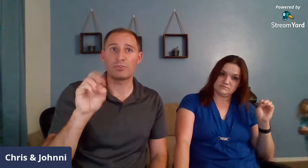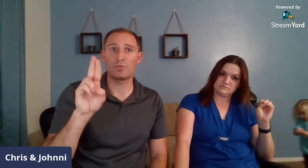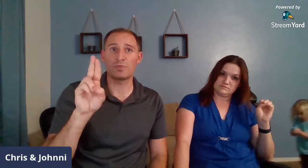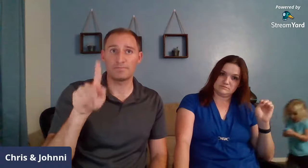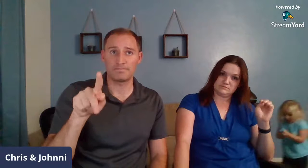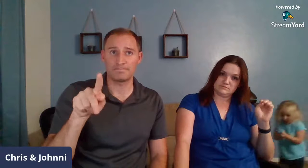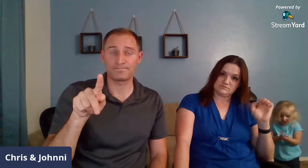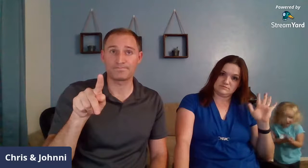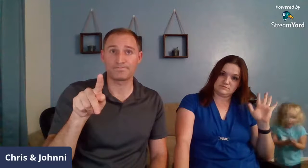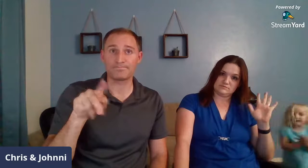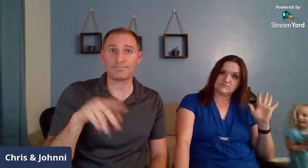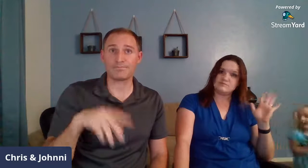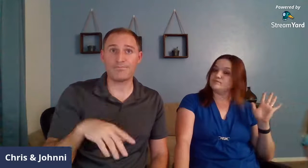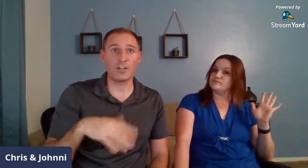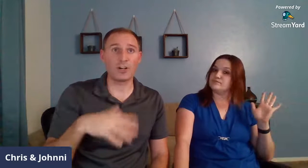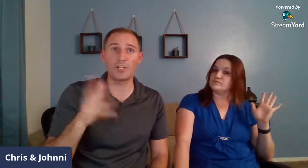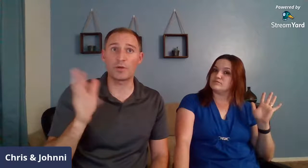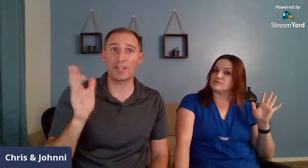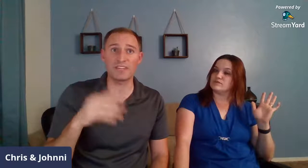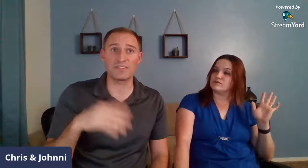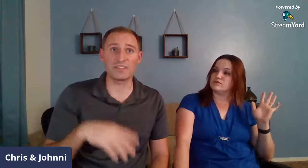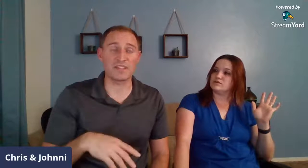group. All lowercase, no spaces.